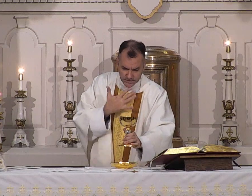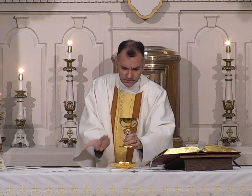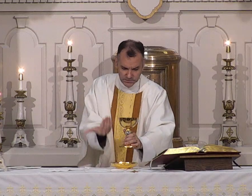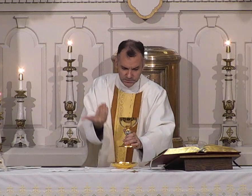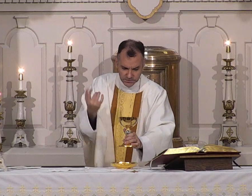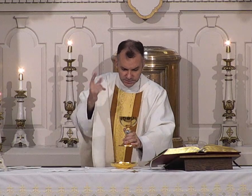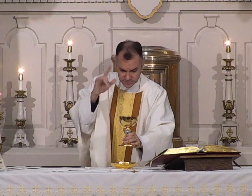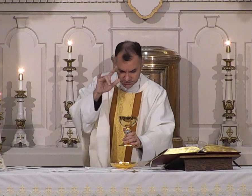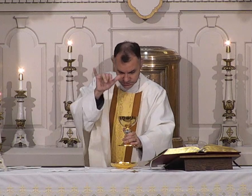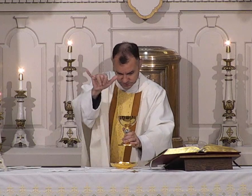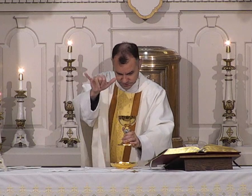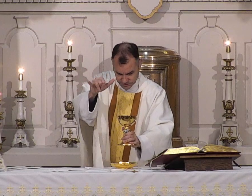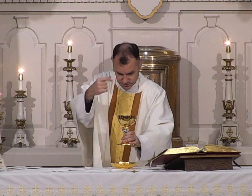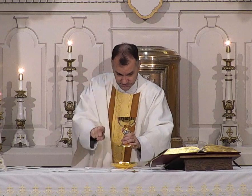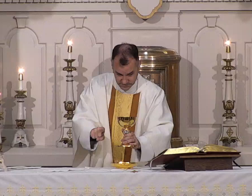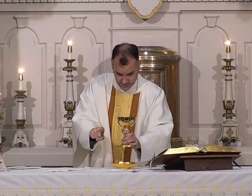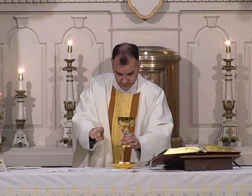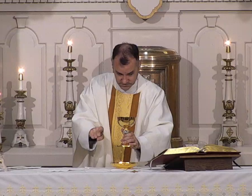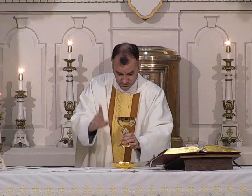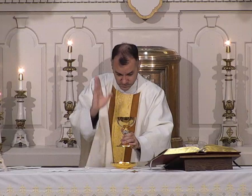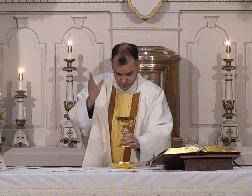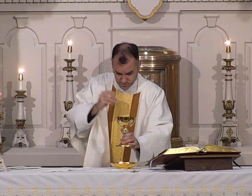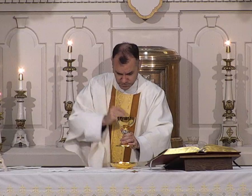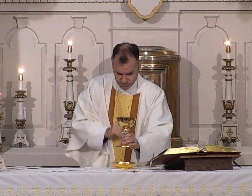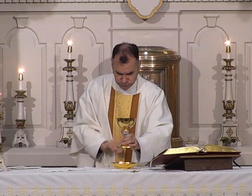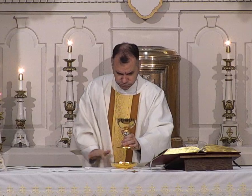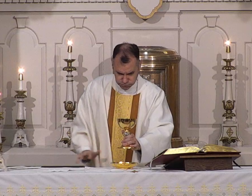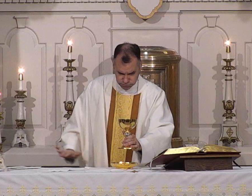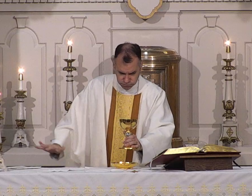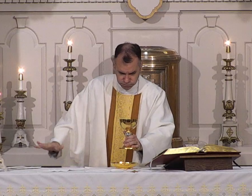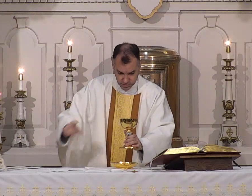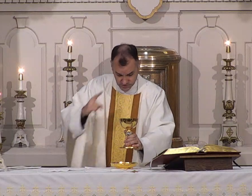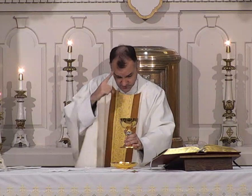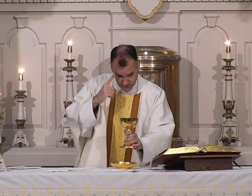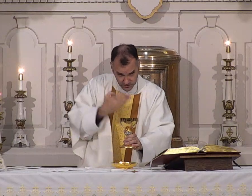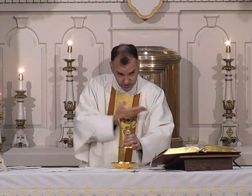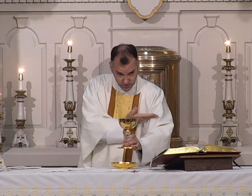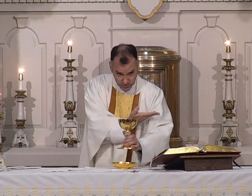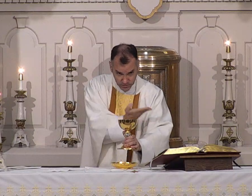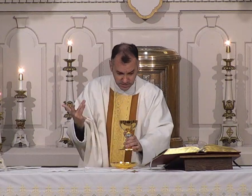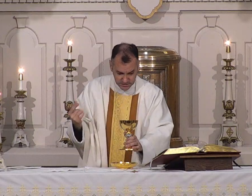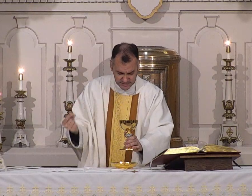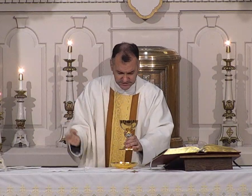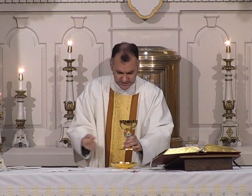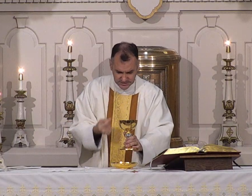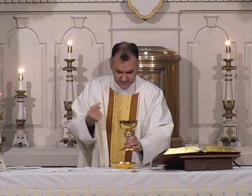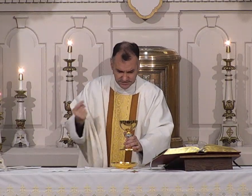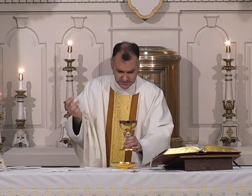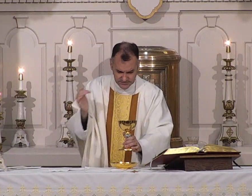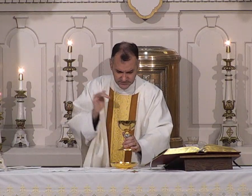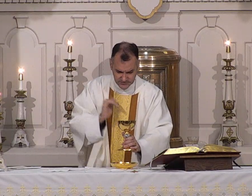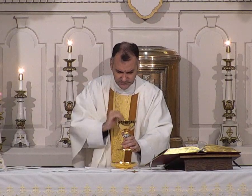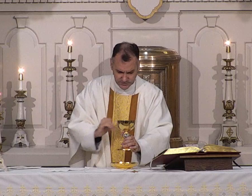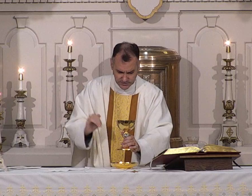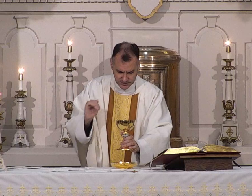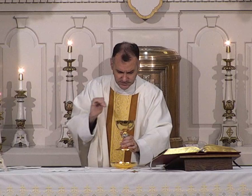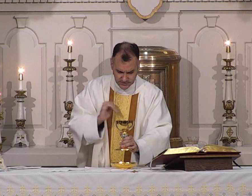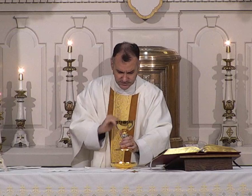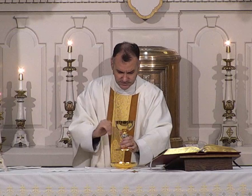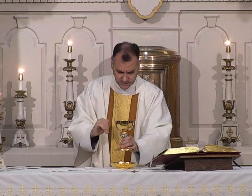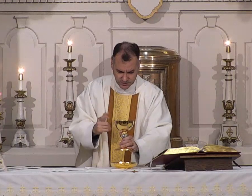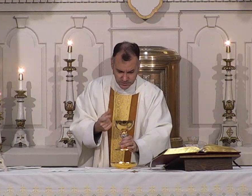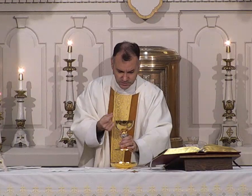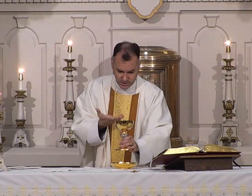and eternal covenant, which will be poured out for you and for many for the forgiveness of sins. Do